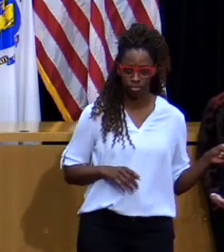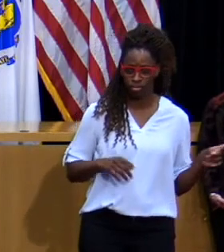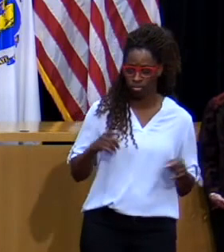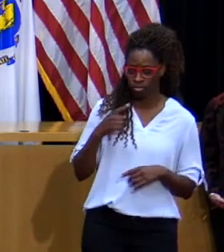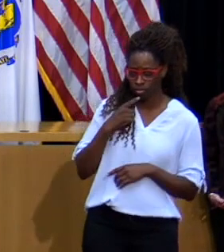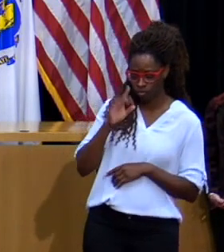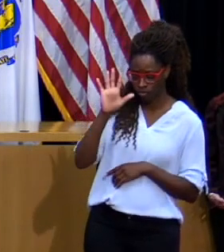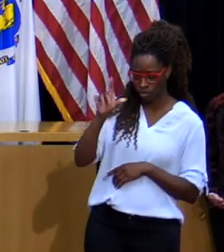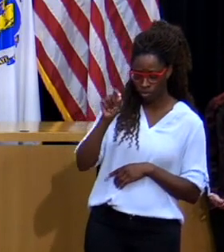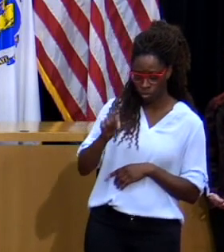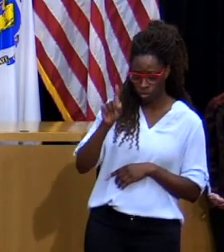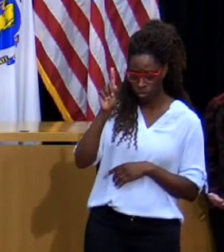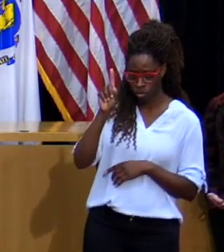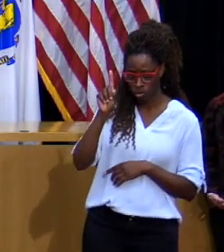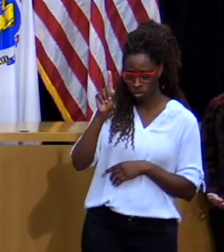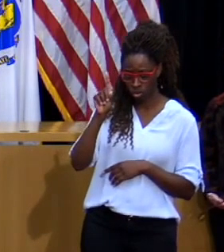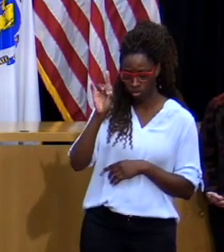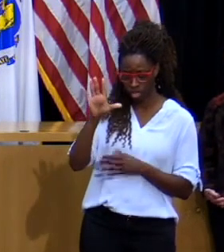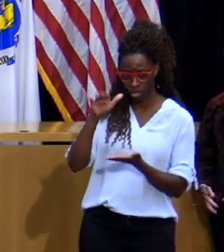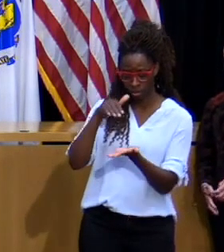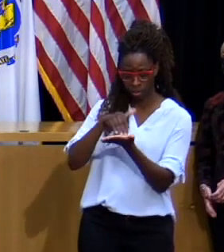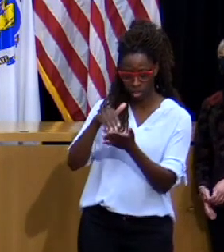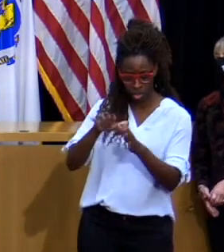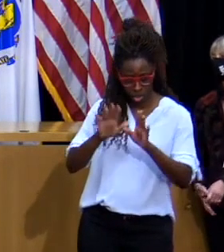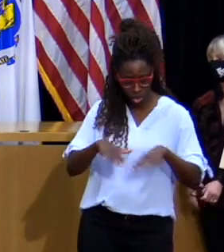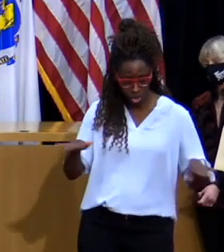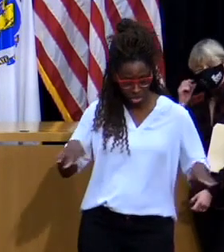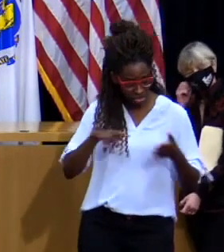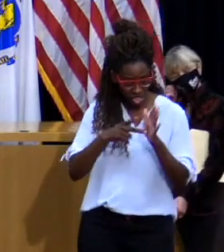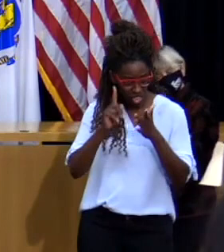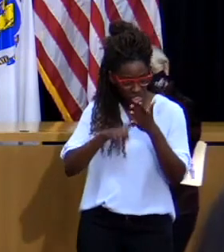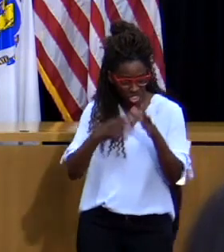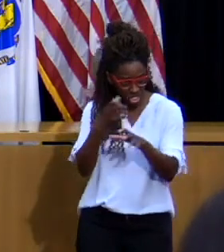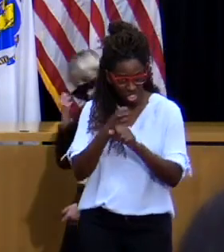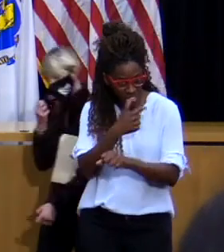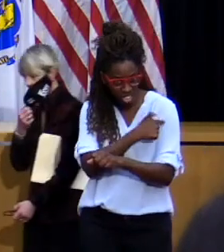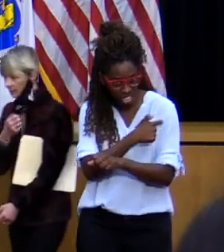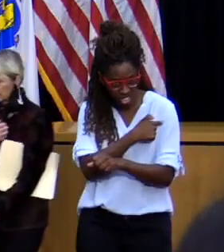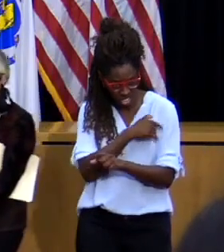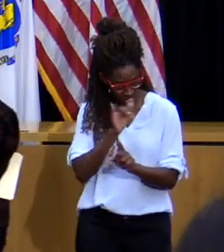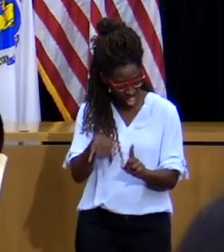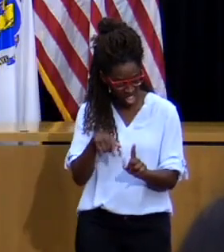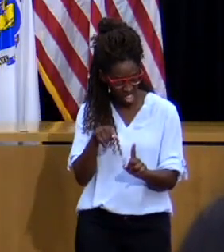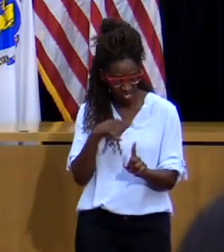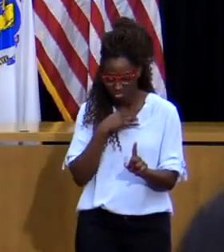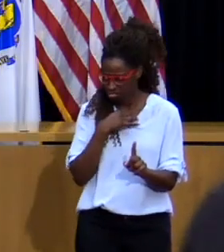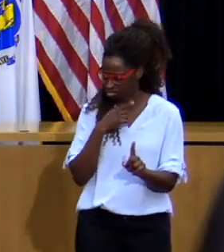that because it leaves out children who are not able to get the vaccine right now, or?